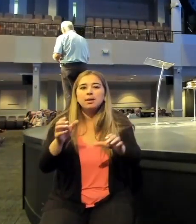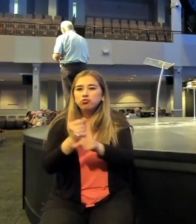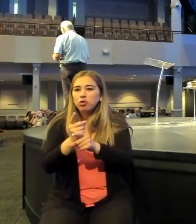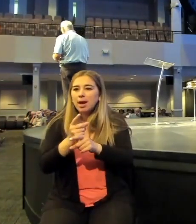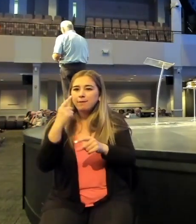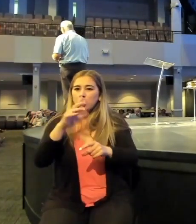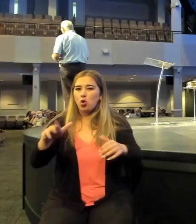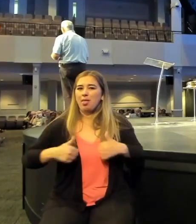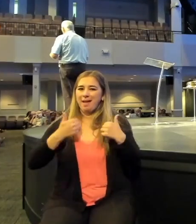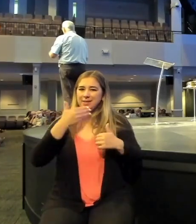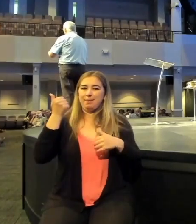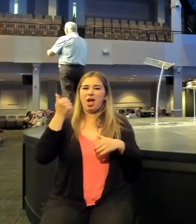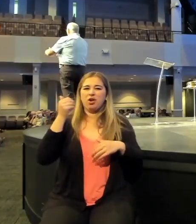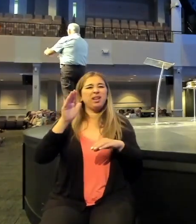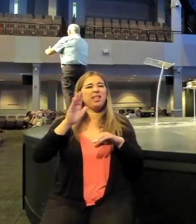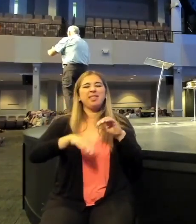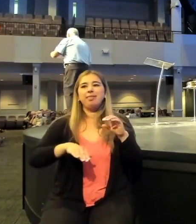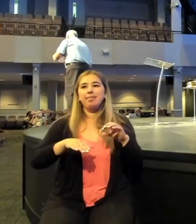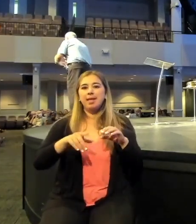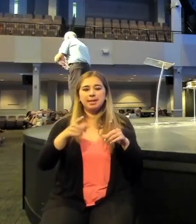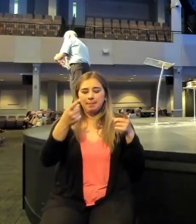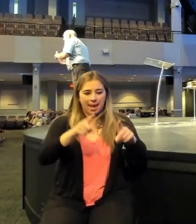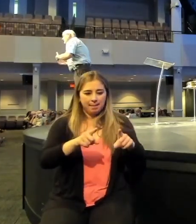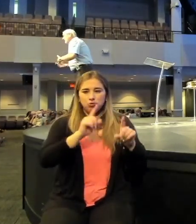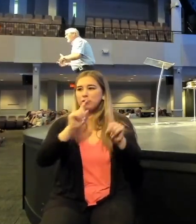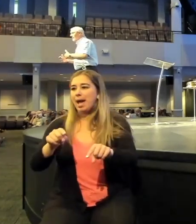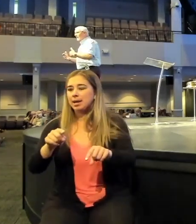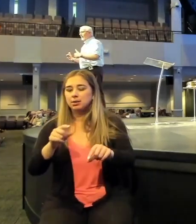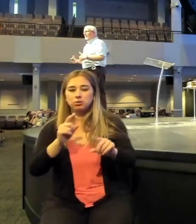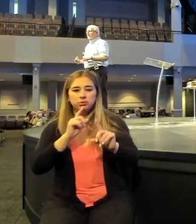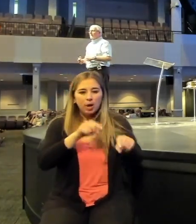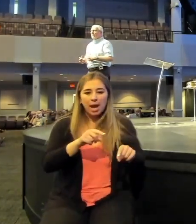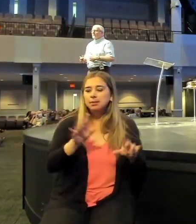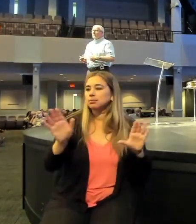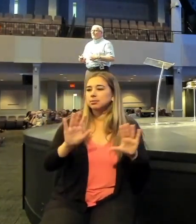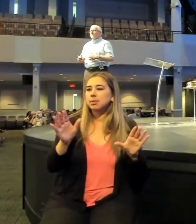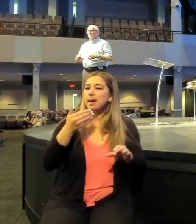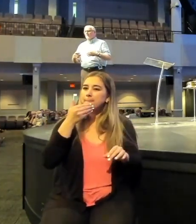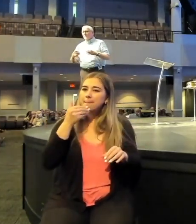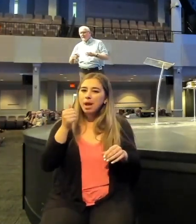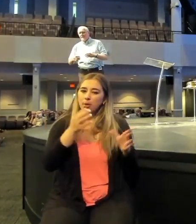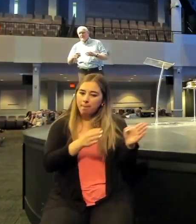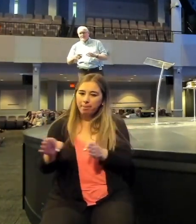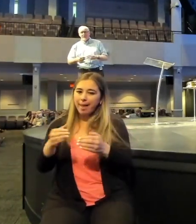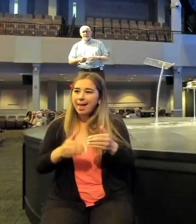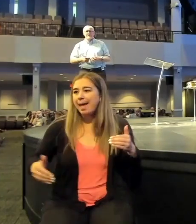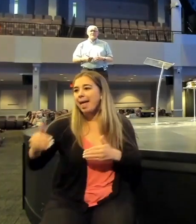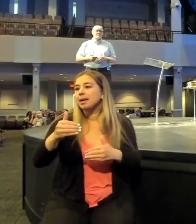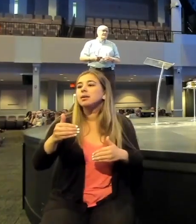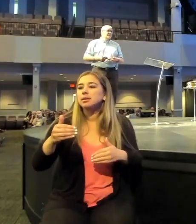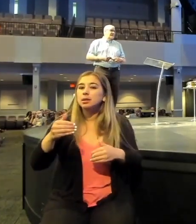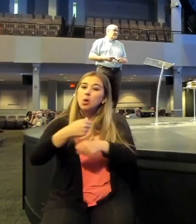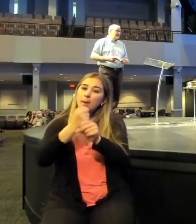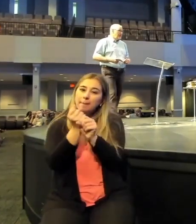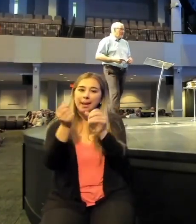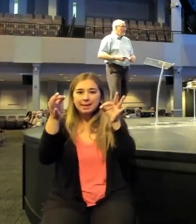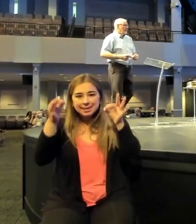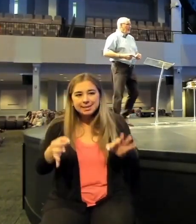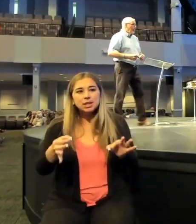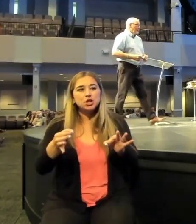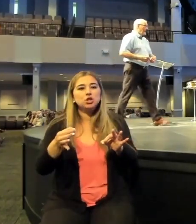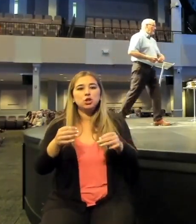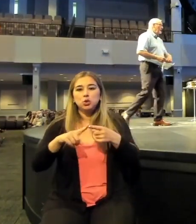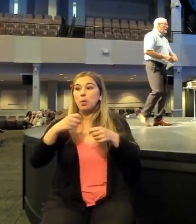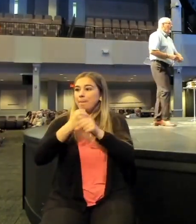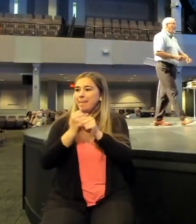it? Okay. Rather than a reactive way to live your life. And so make the choice to make